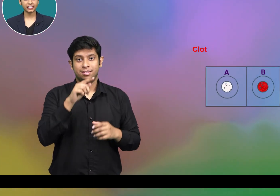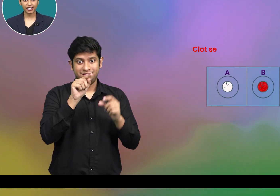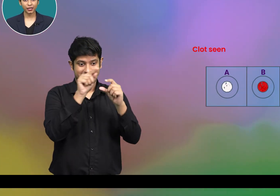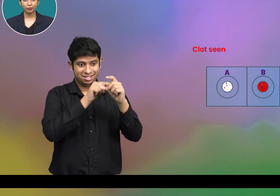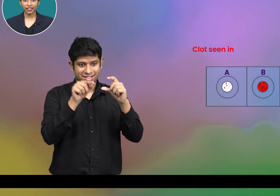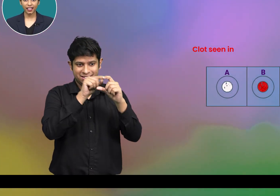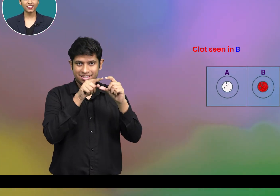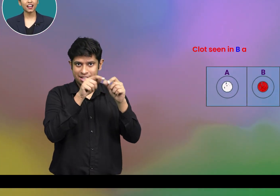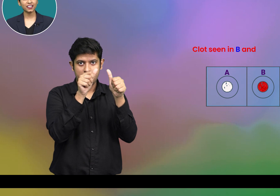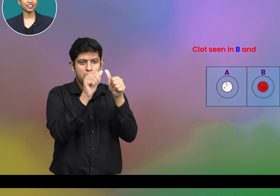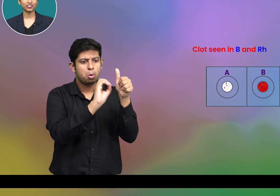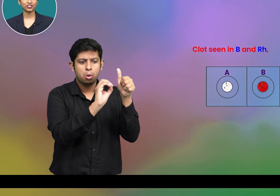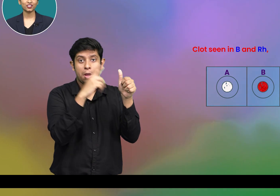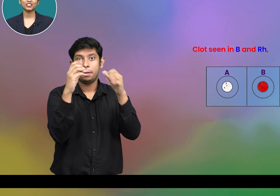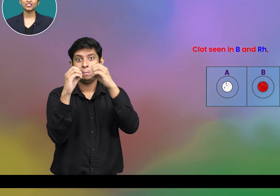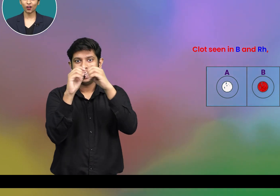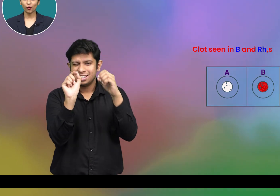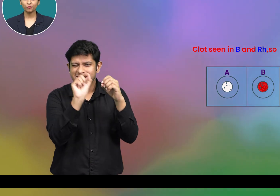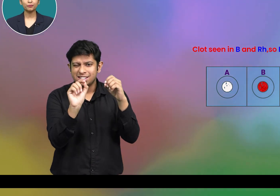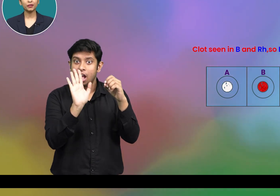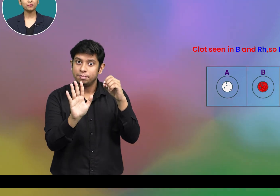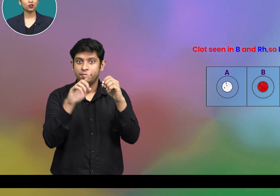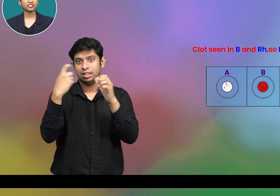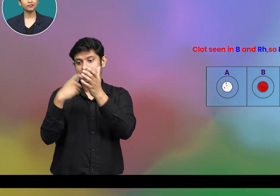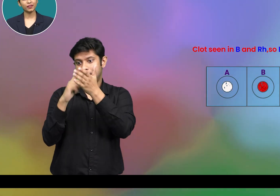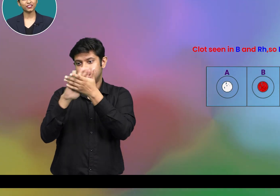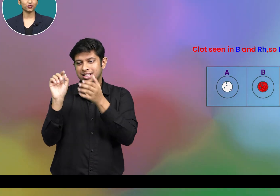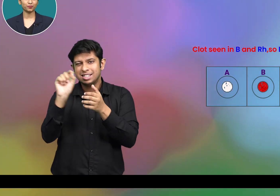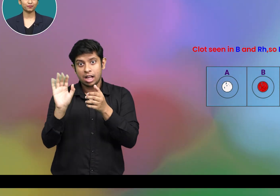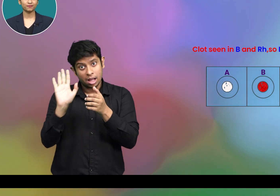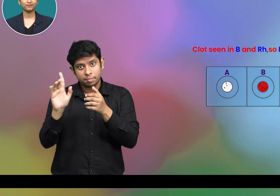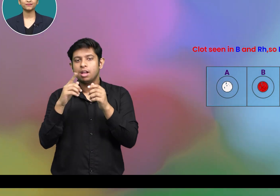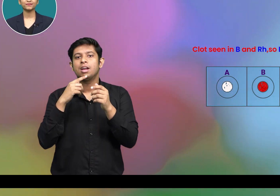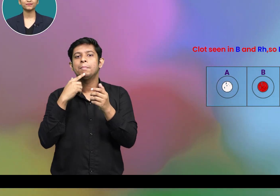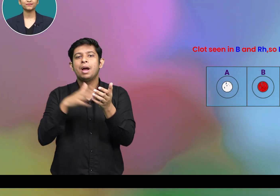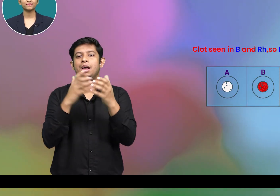Clot seen in B and RH. So, B positive blood group.